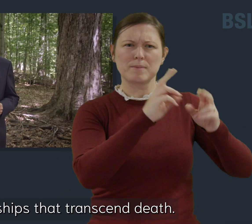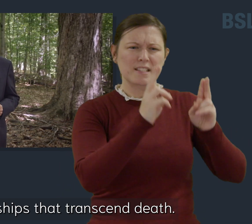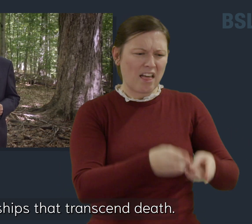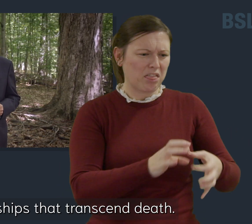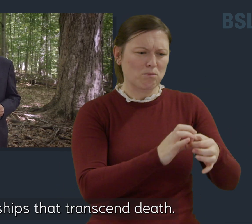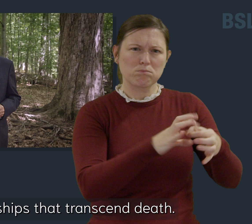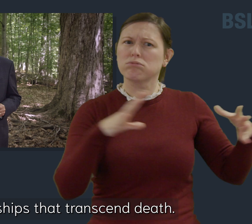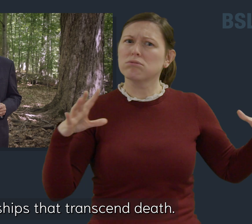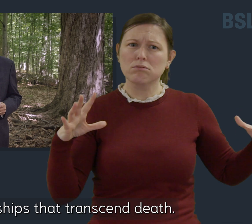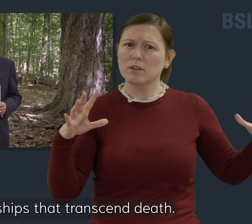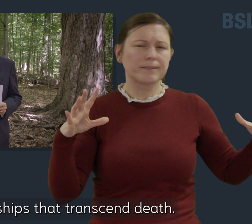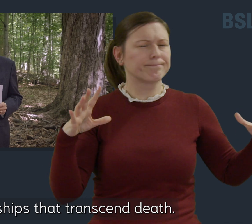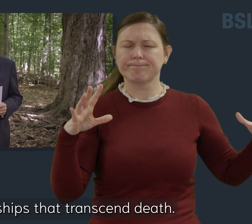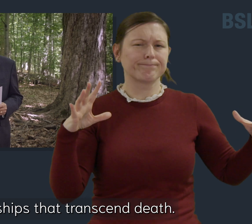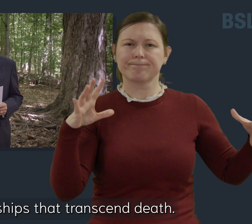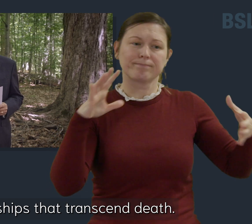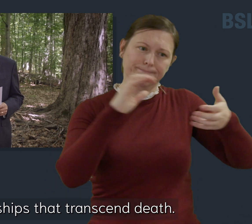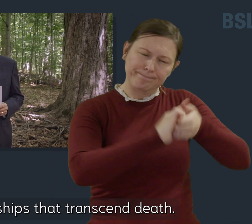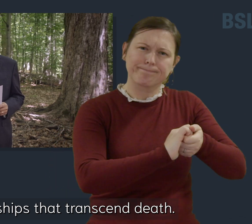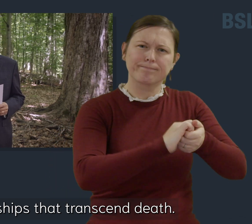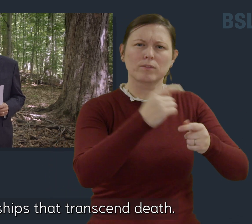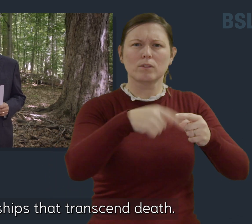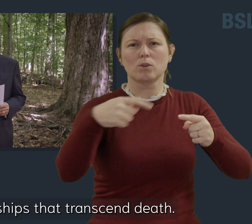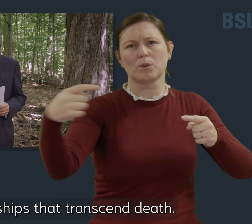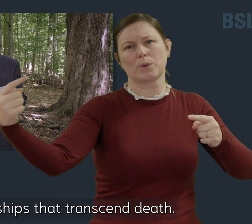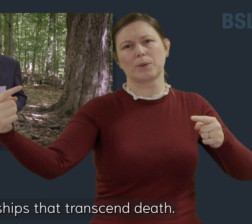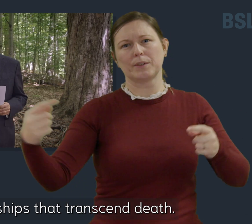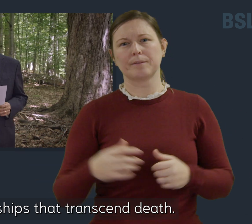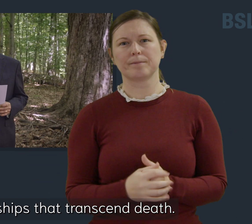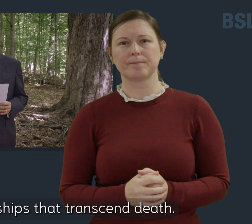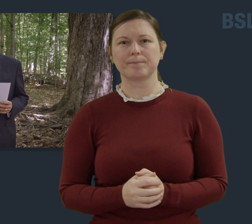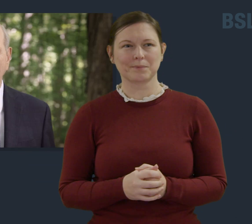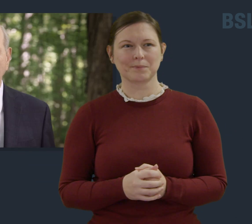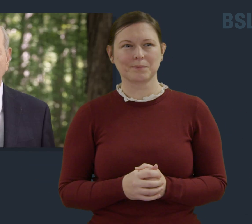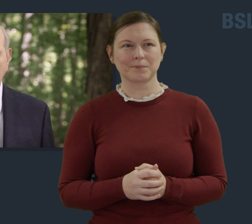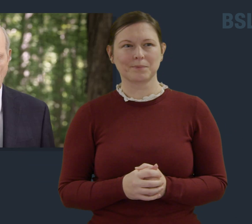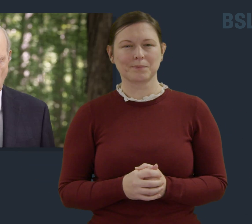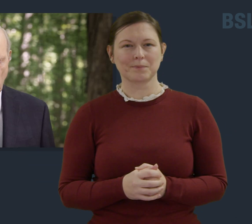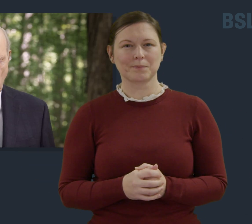eternal relationships that transcend death.